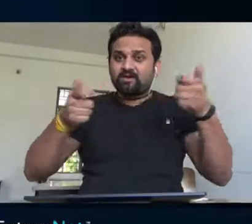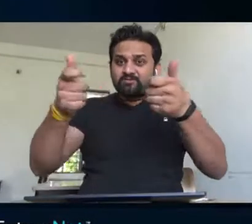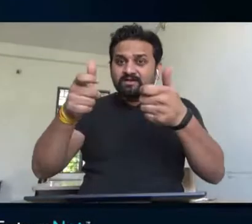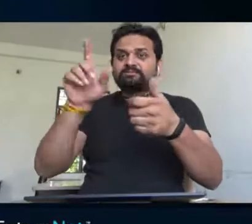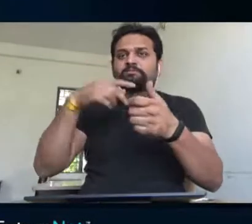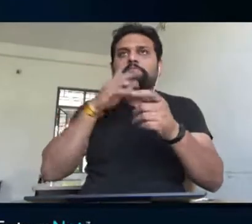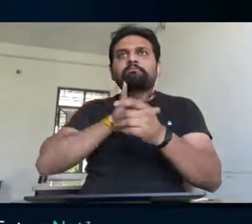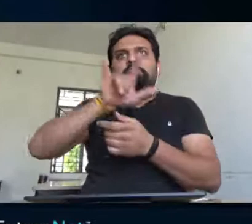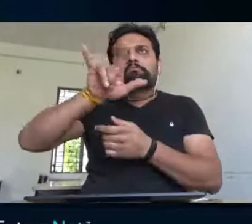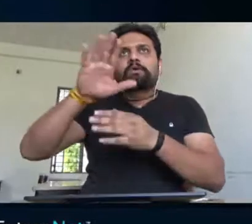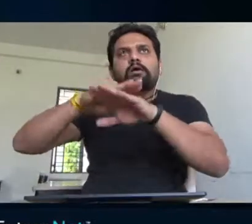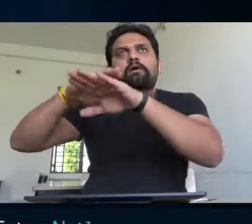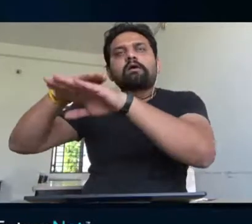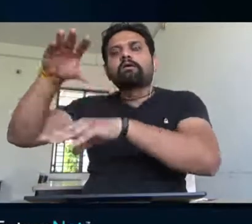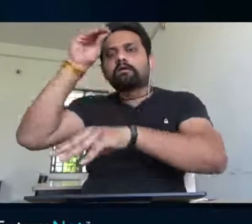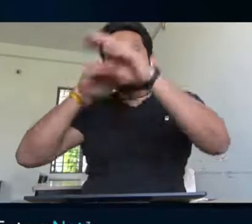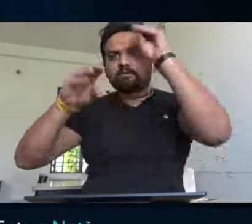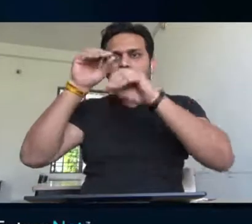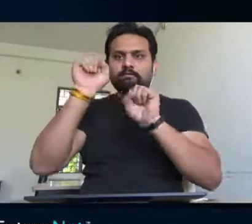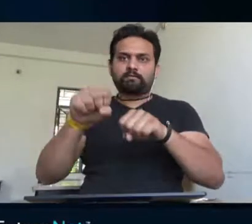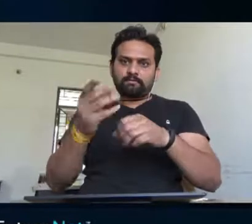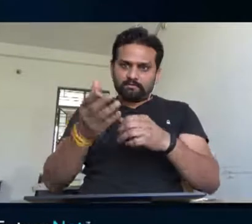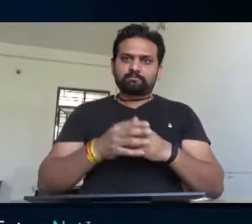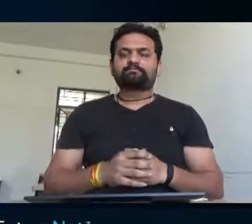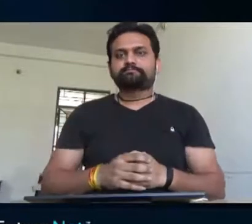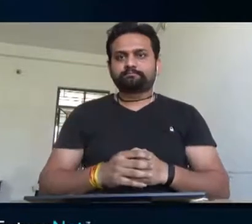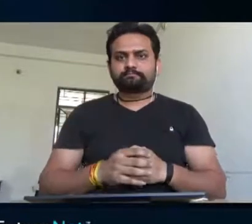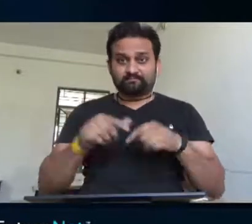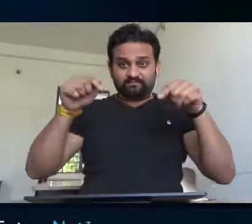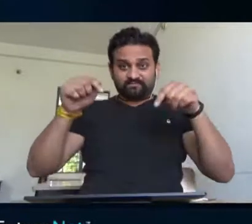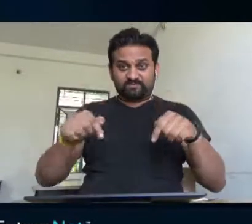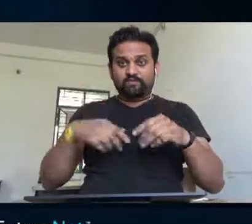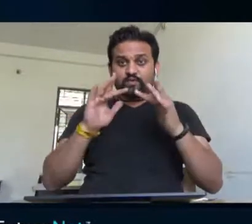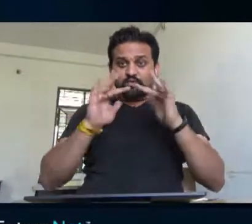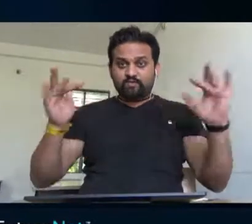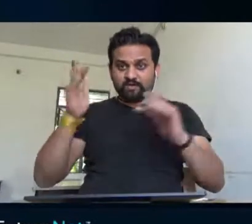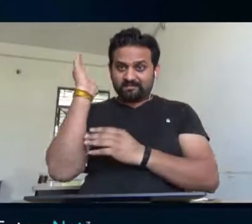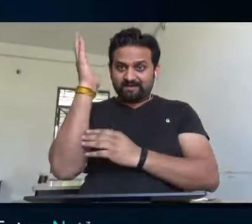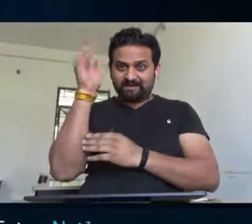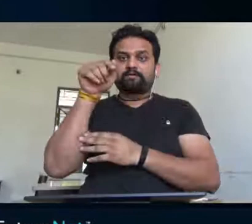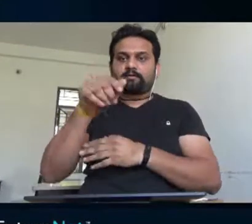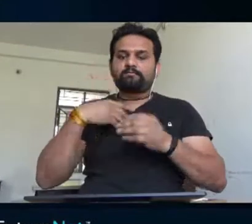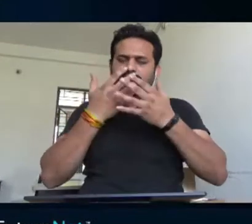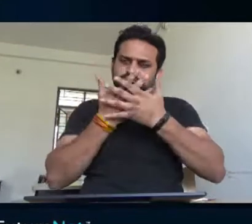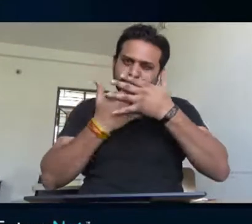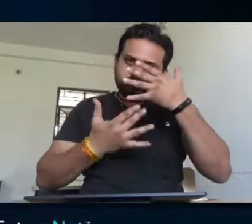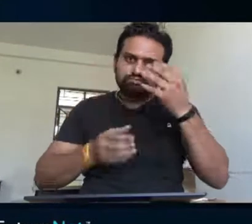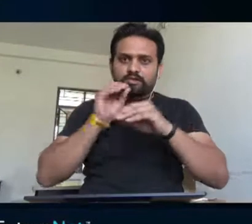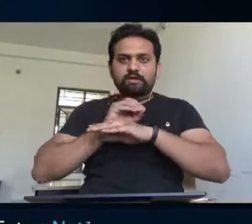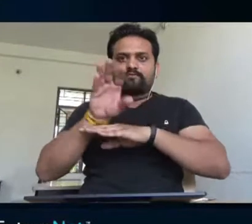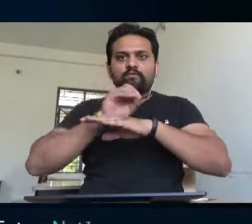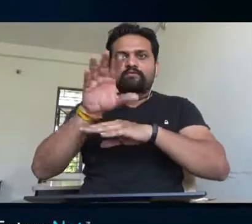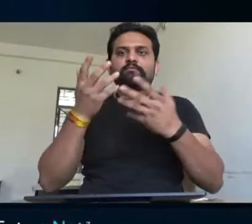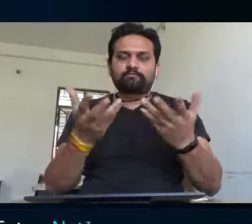can find out this one, and you can get this. And today in the webinar I will give you a lot of information about the